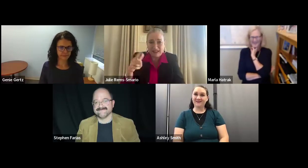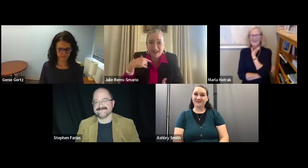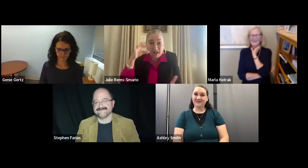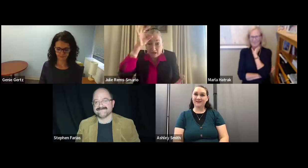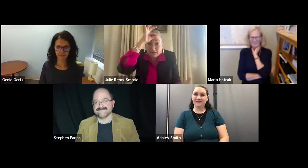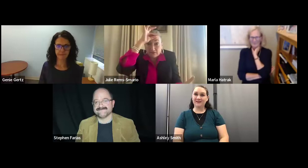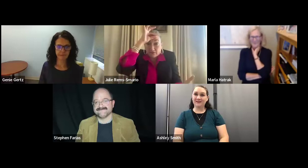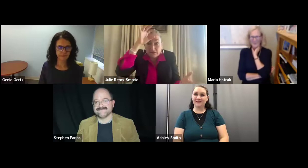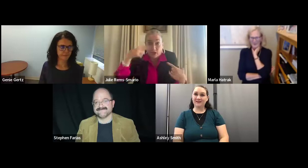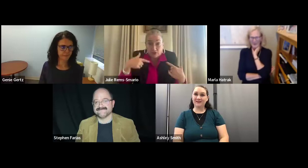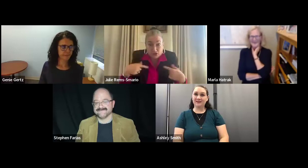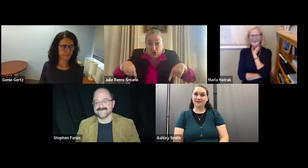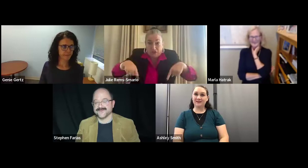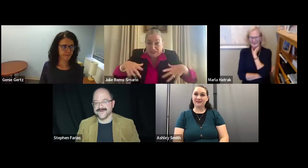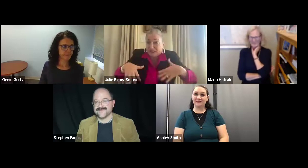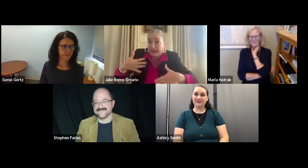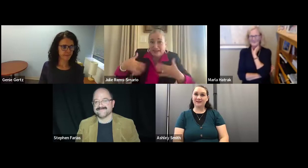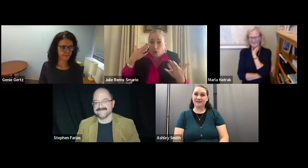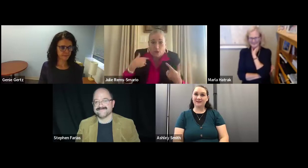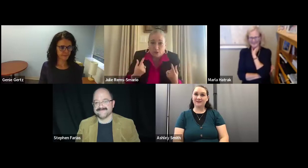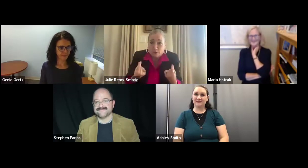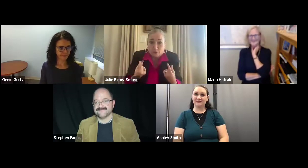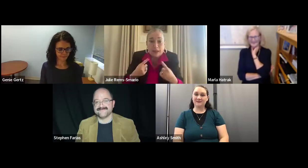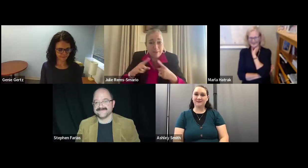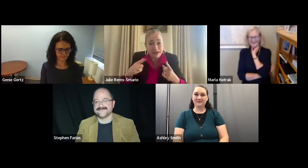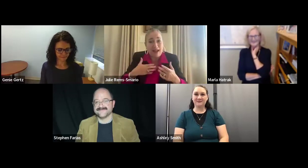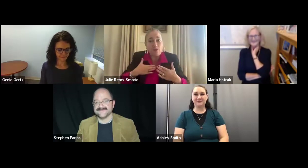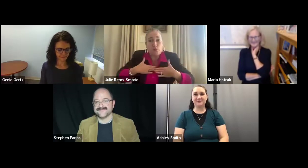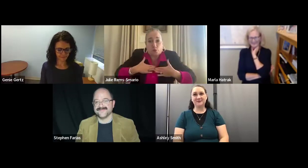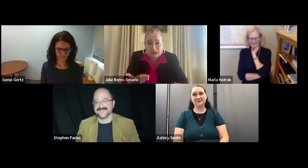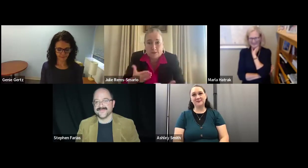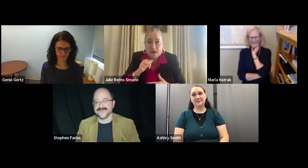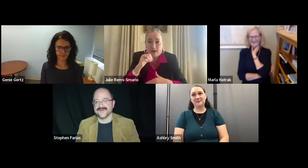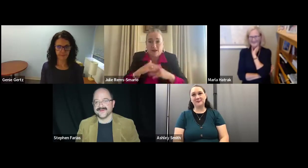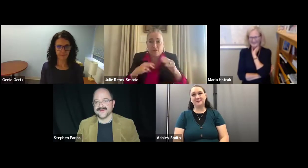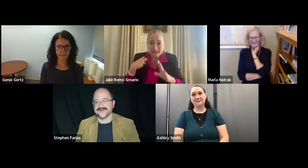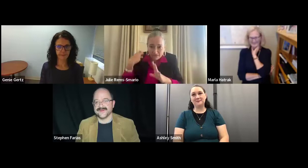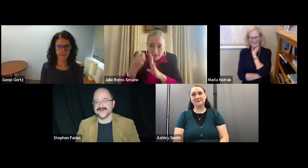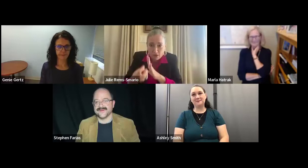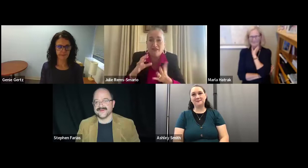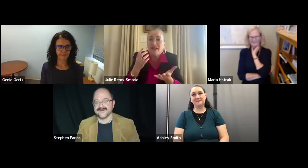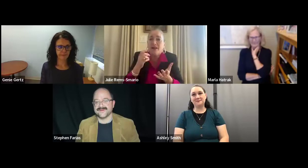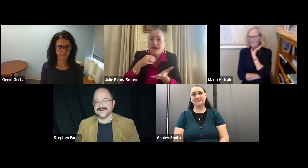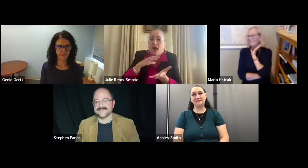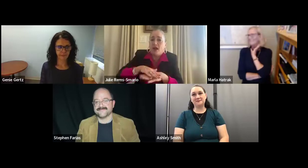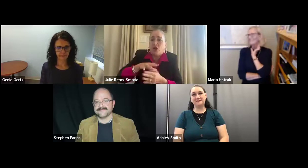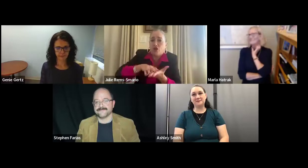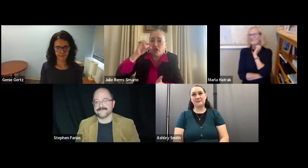that bill that I mentioned that was pivotal in my career. I did not know how to approach, but I was willing to be